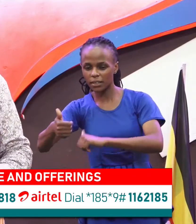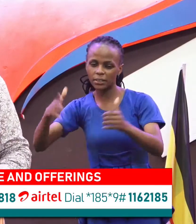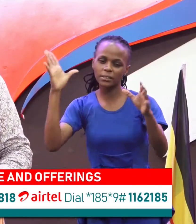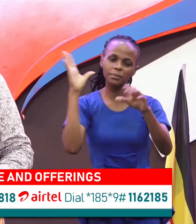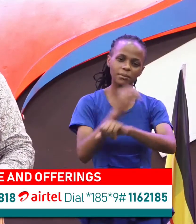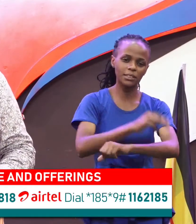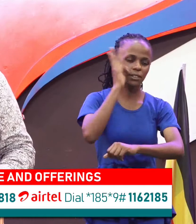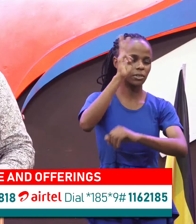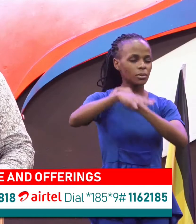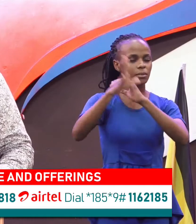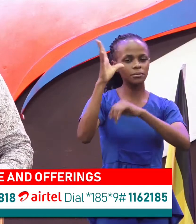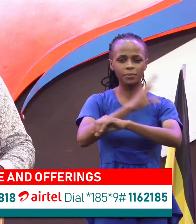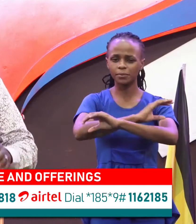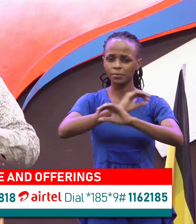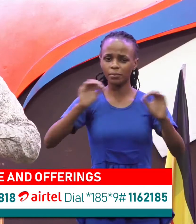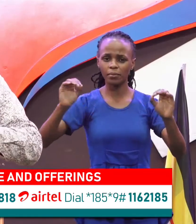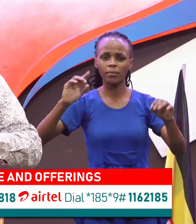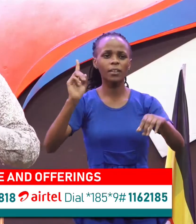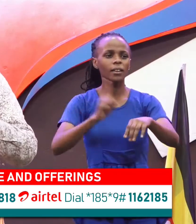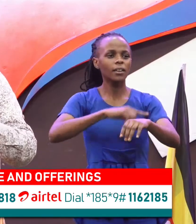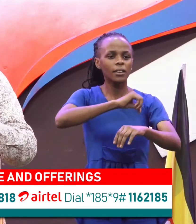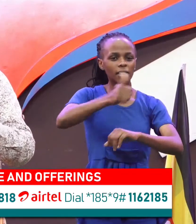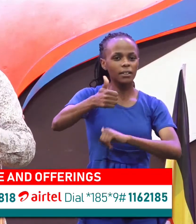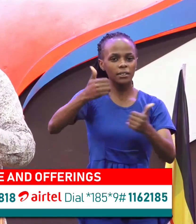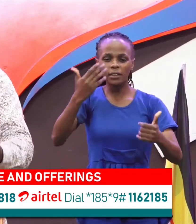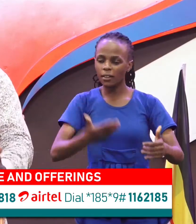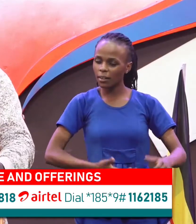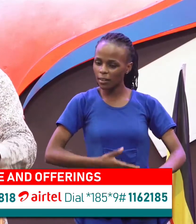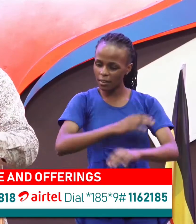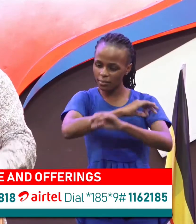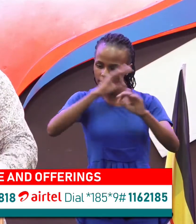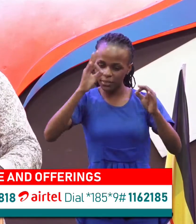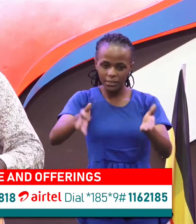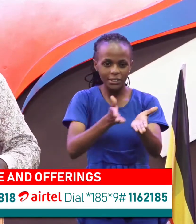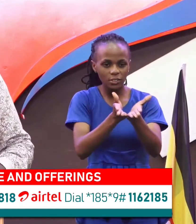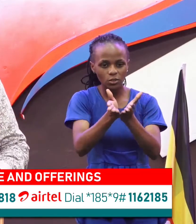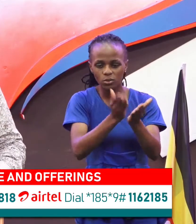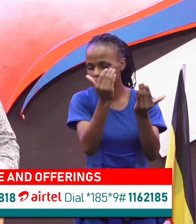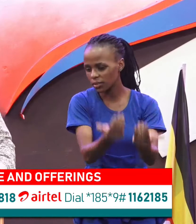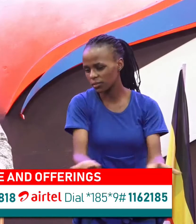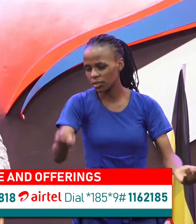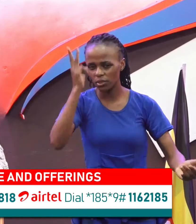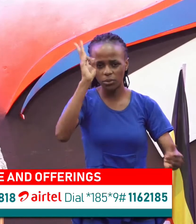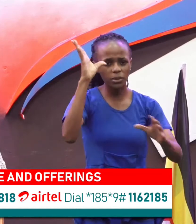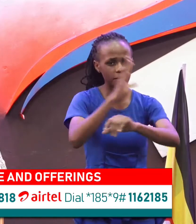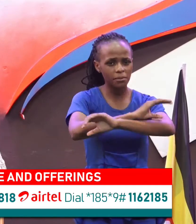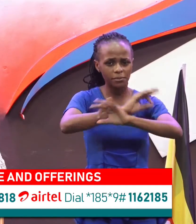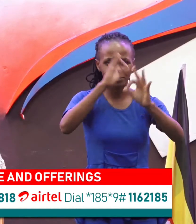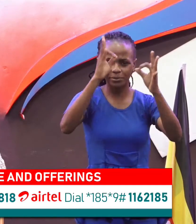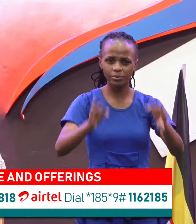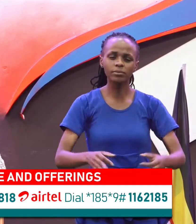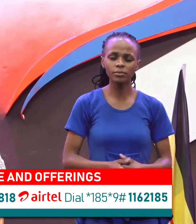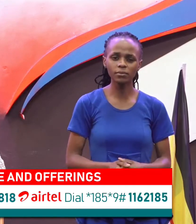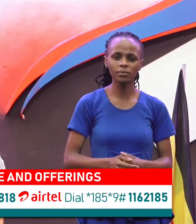As others are lacking, you will not lack. As others lack what to lay before their sons